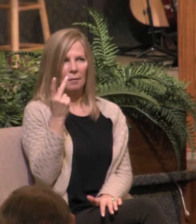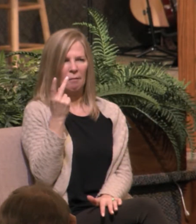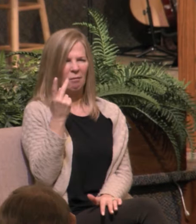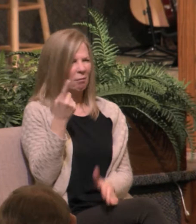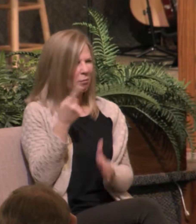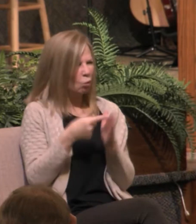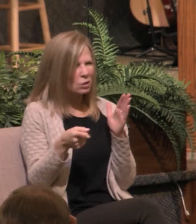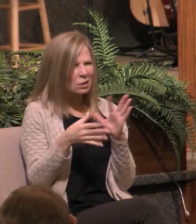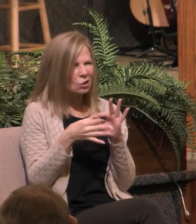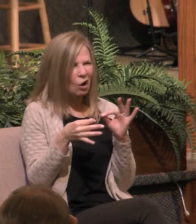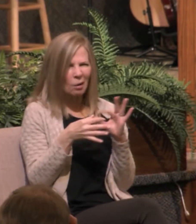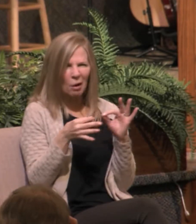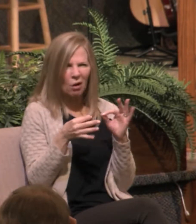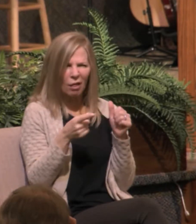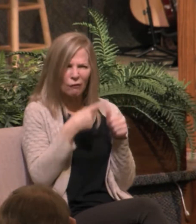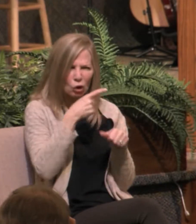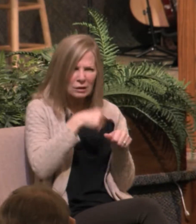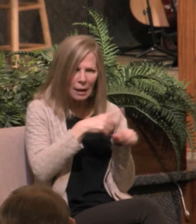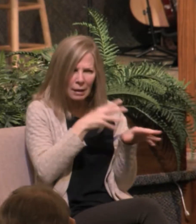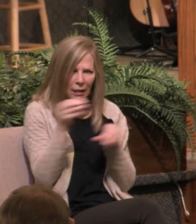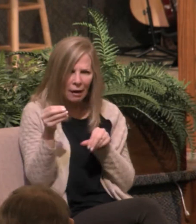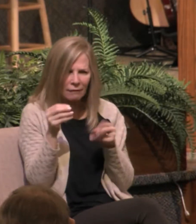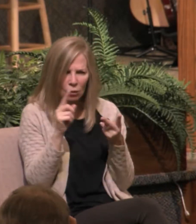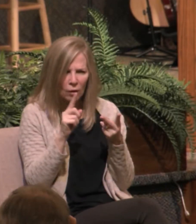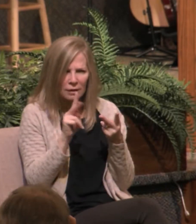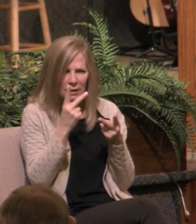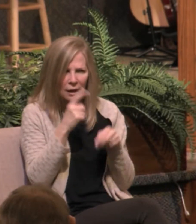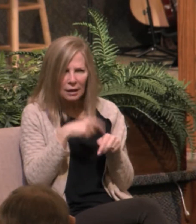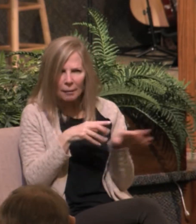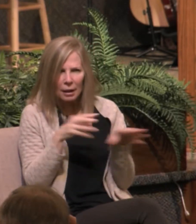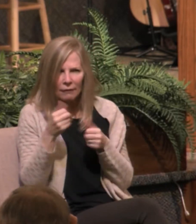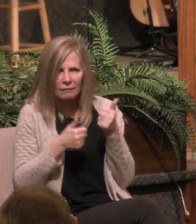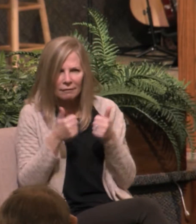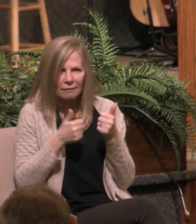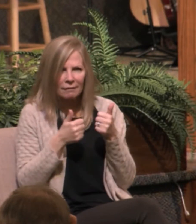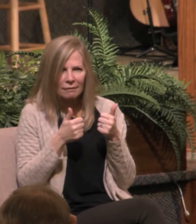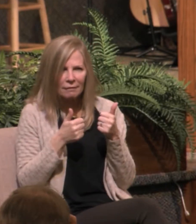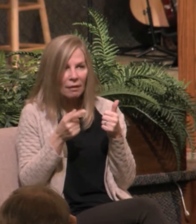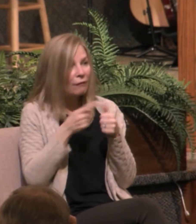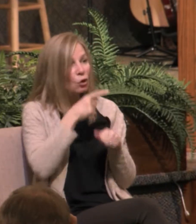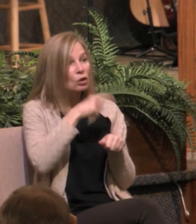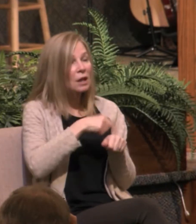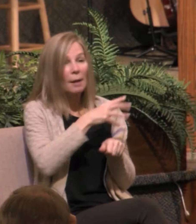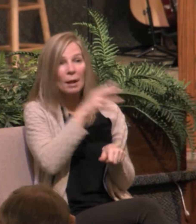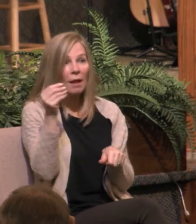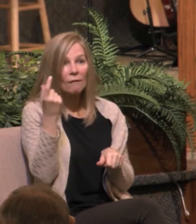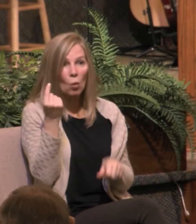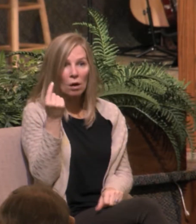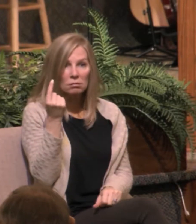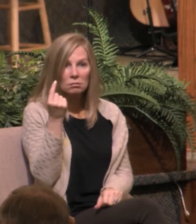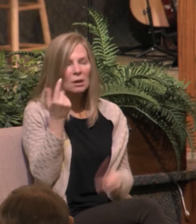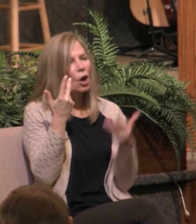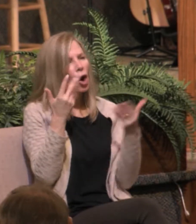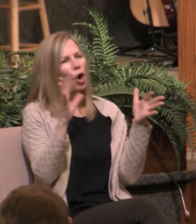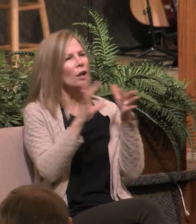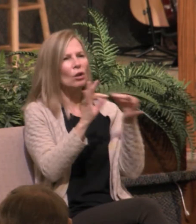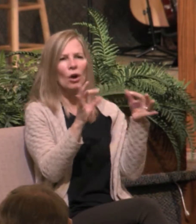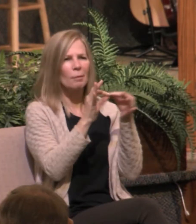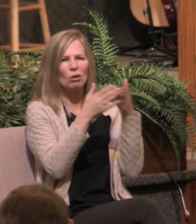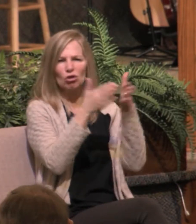What's he talking about, the first time or the second time? What's the first time? Well, I've already alluded to it in